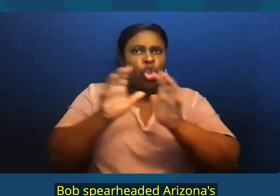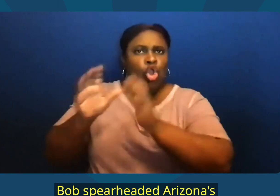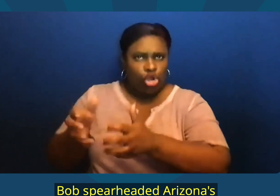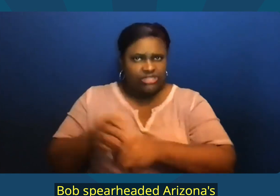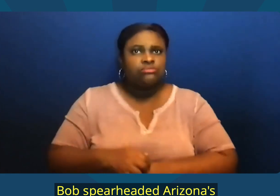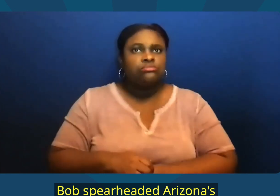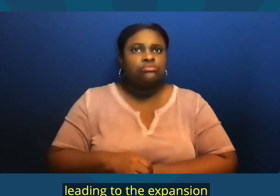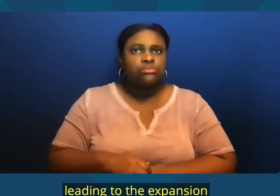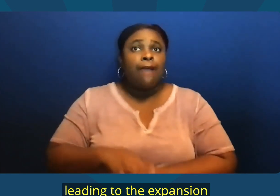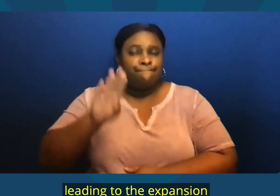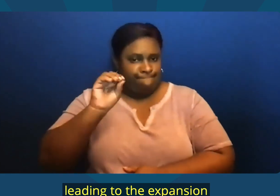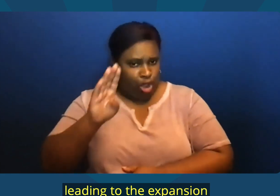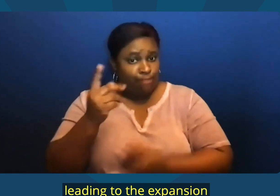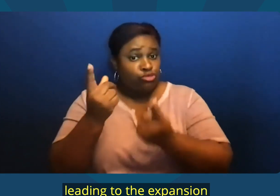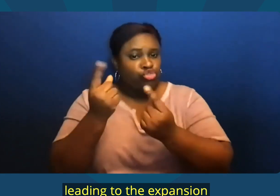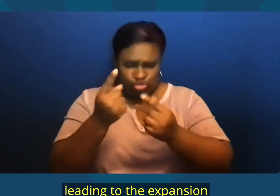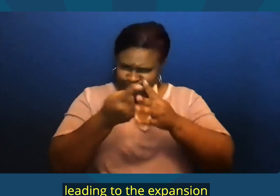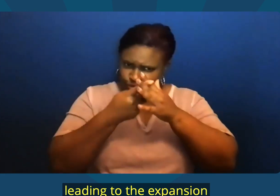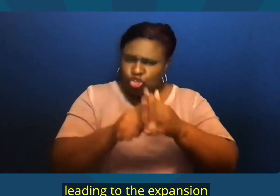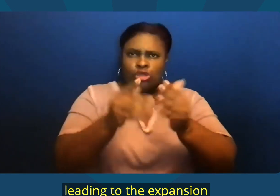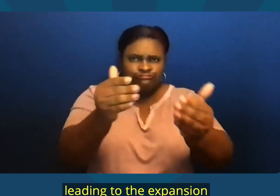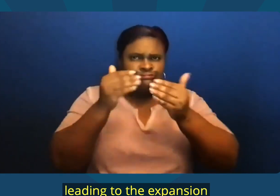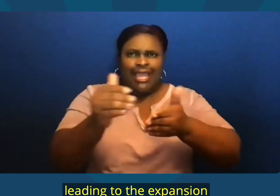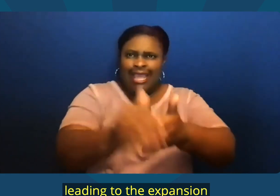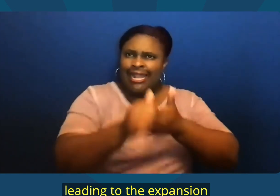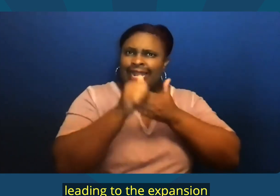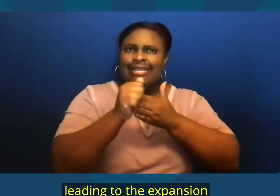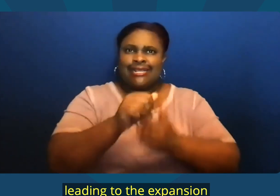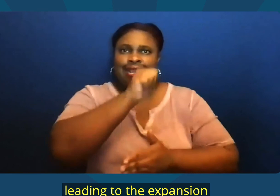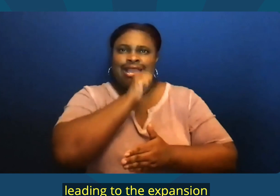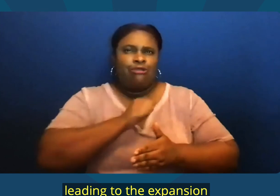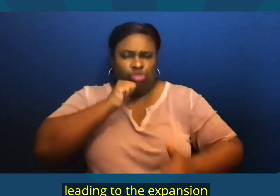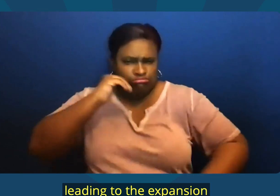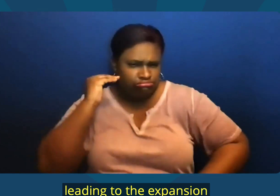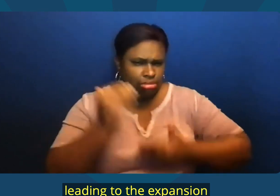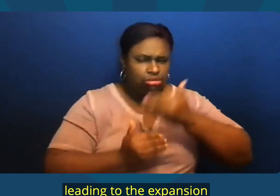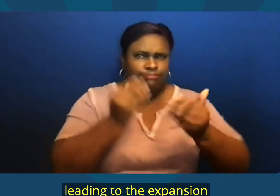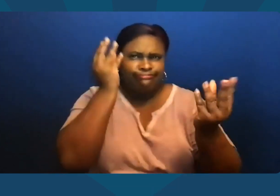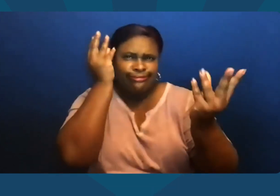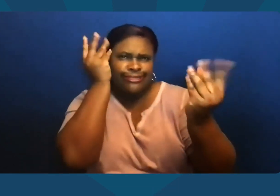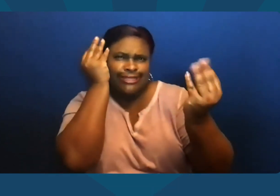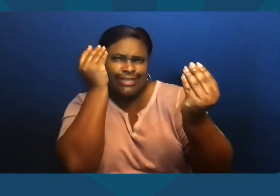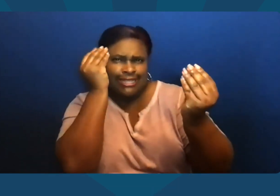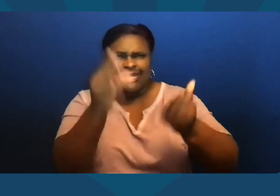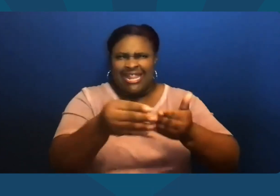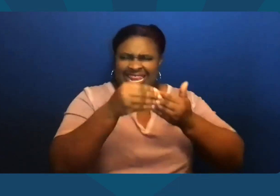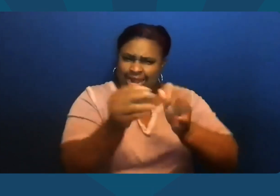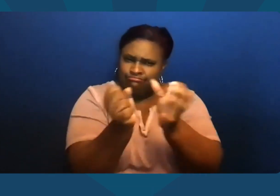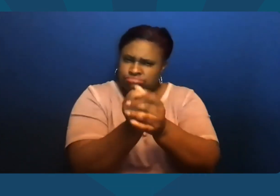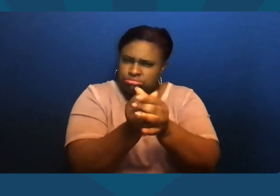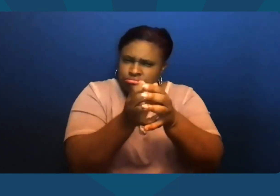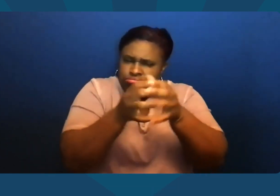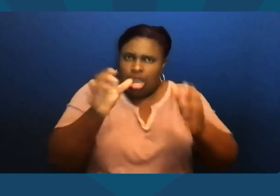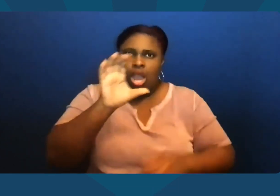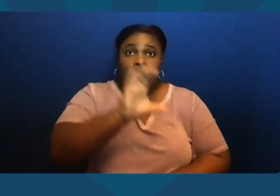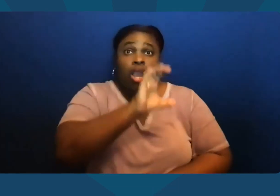measures, leading to the expansion of companies like Intel and catapulting our